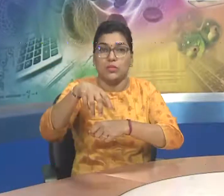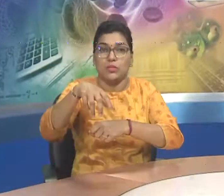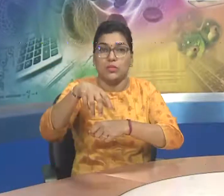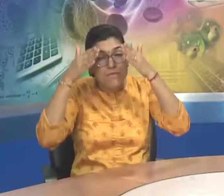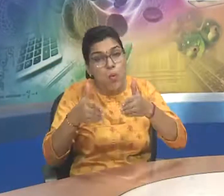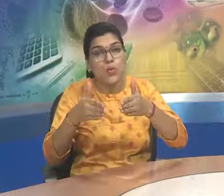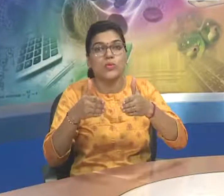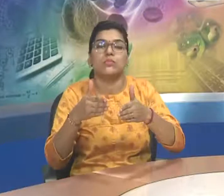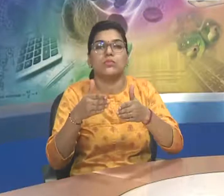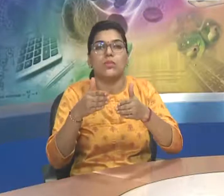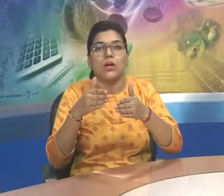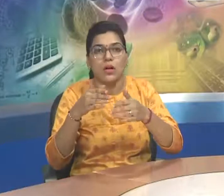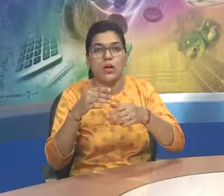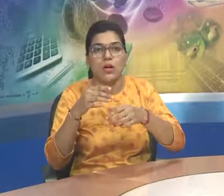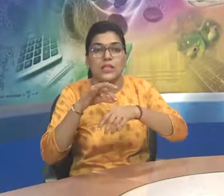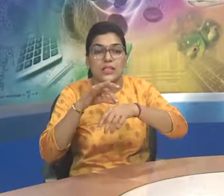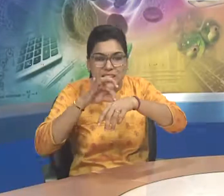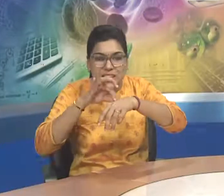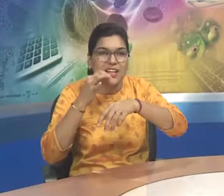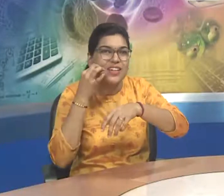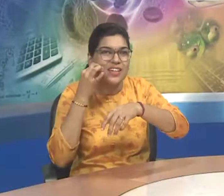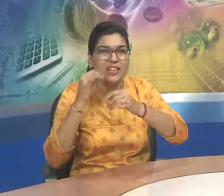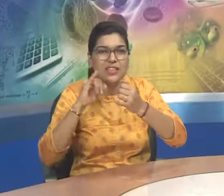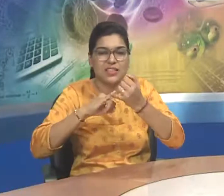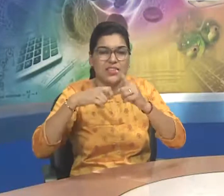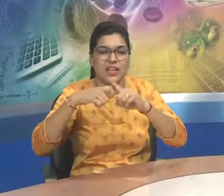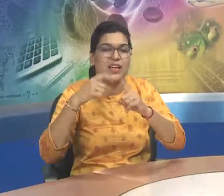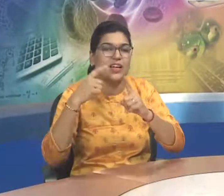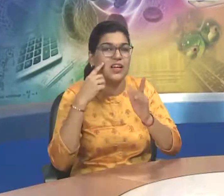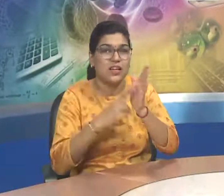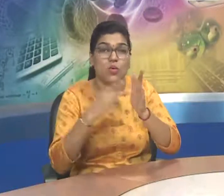skin department of the Government General Hospital.